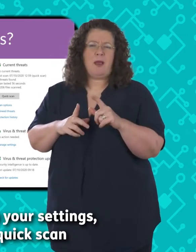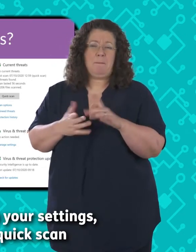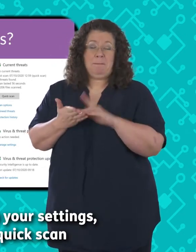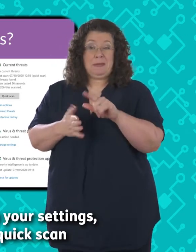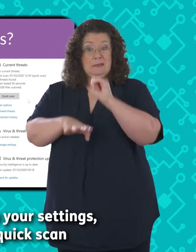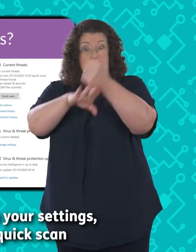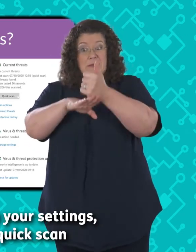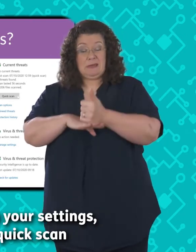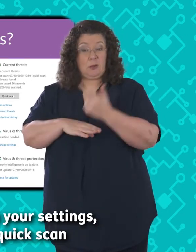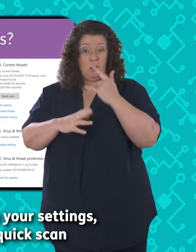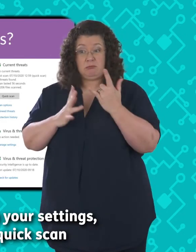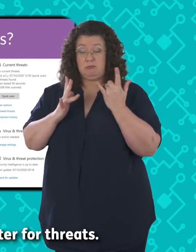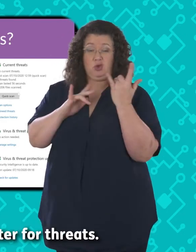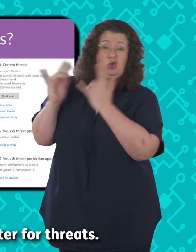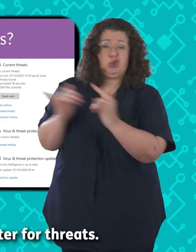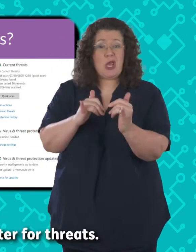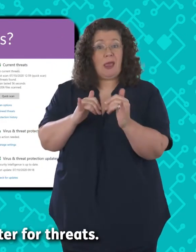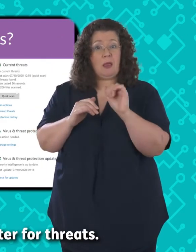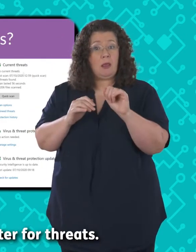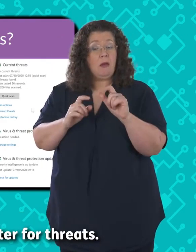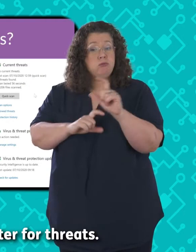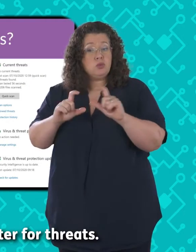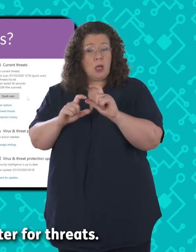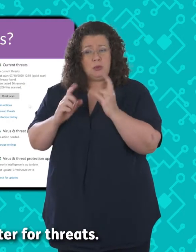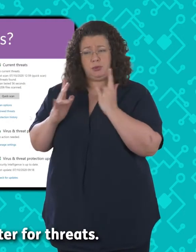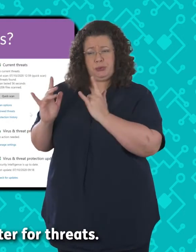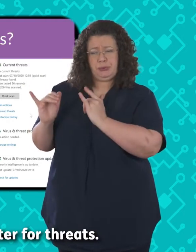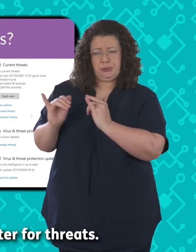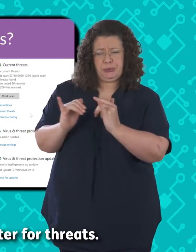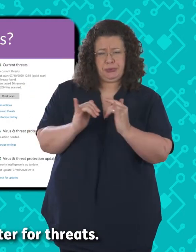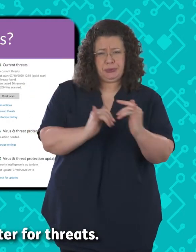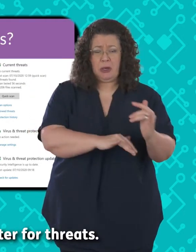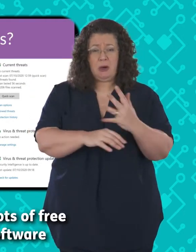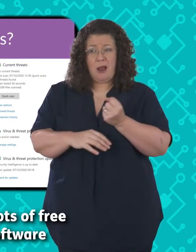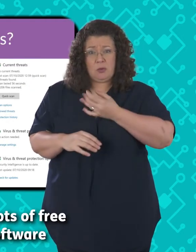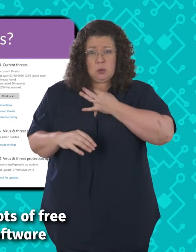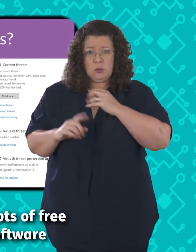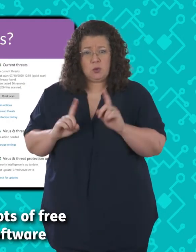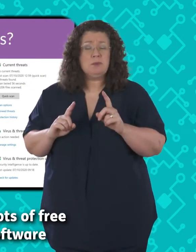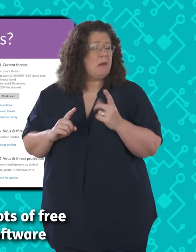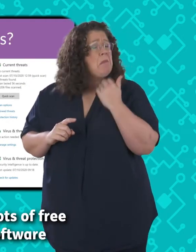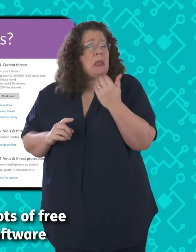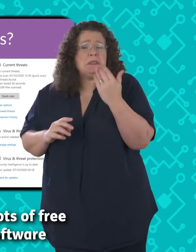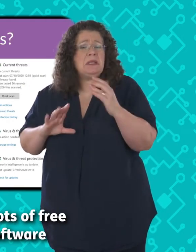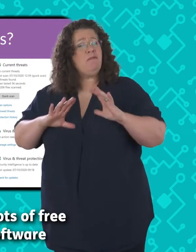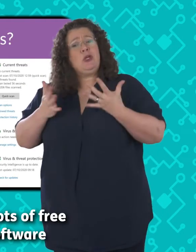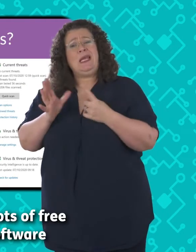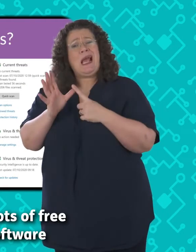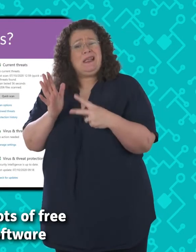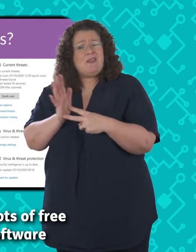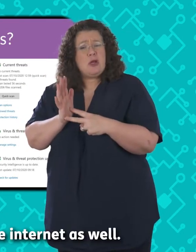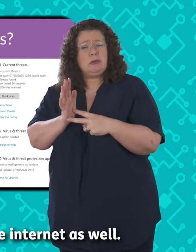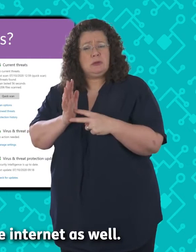settings, you can run a quick scan to scan your computer for threats. But there are lots of free